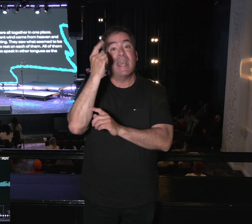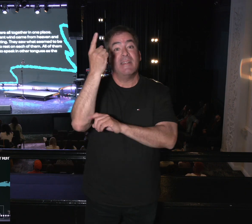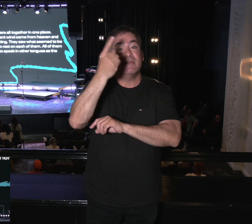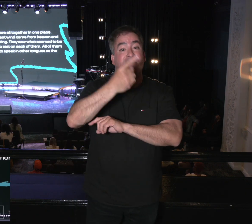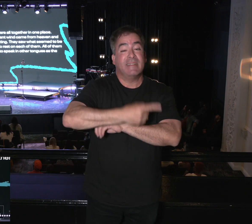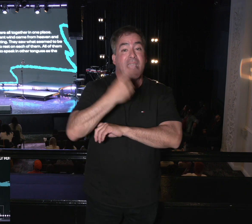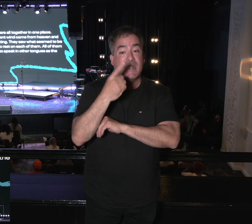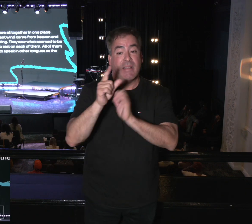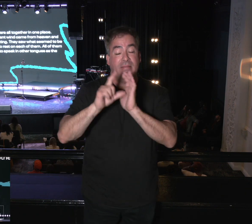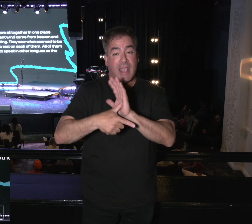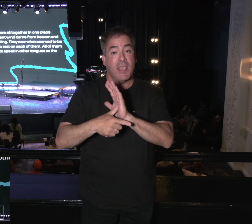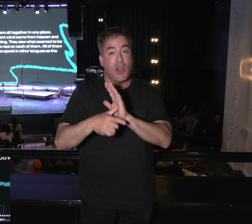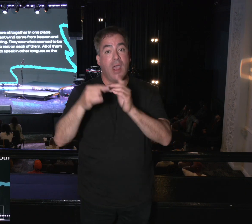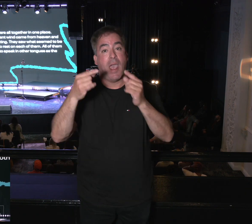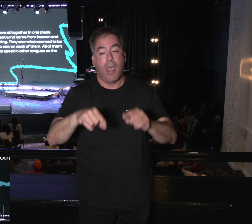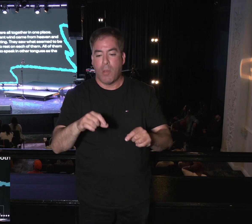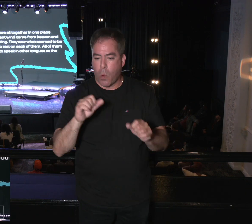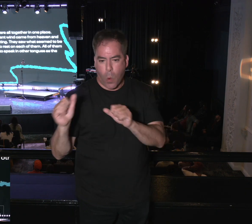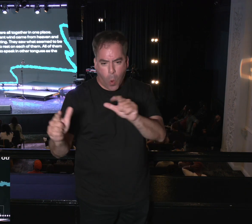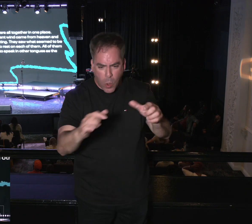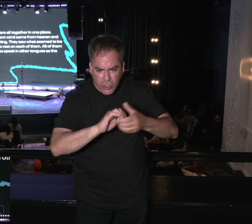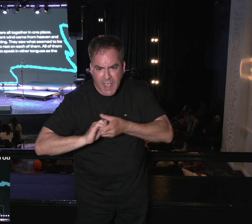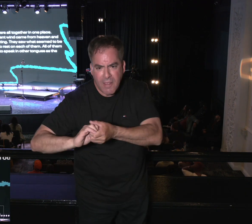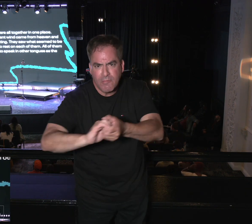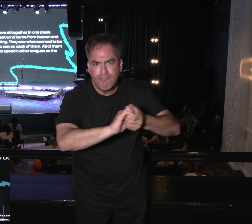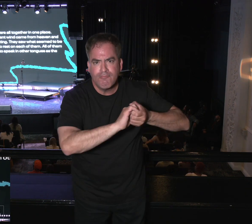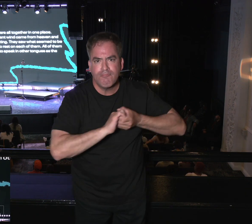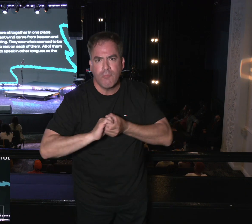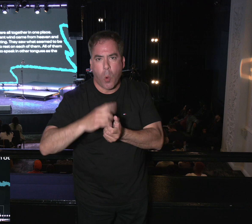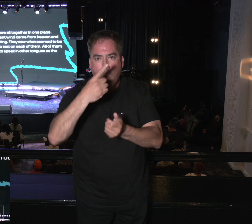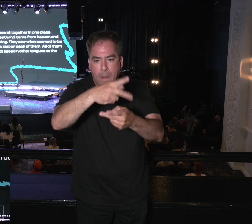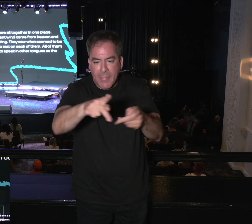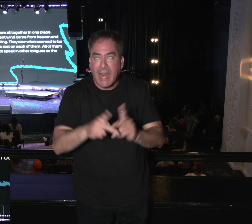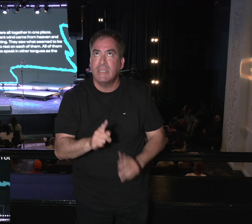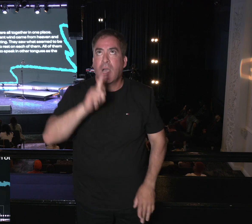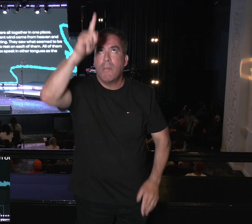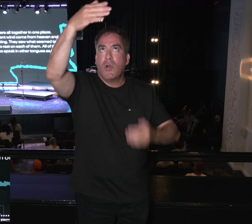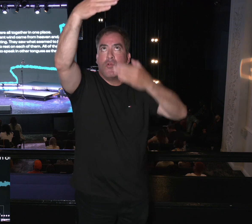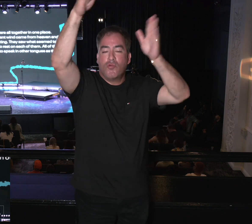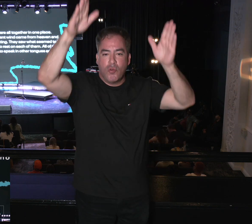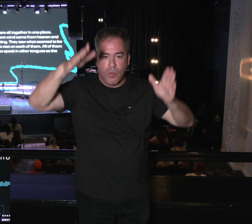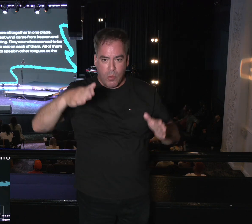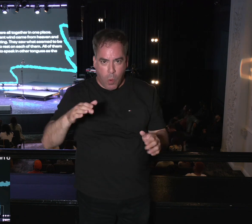10 days later, they were all together in one place.